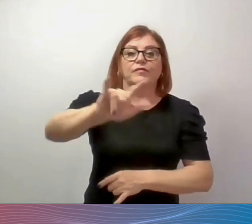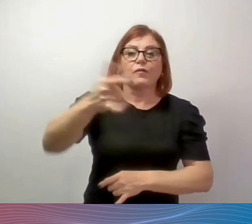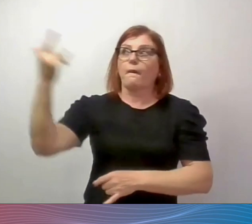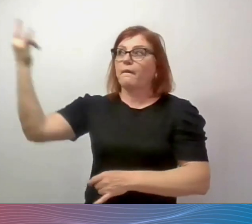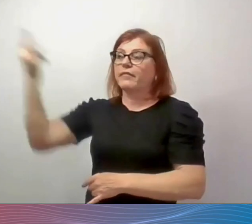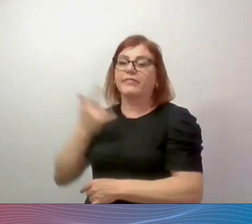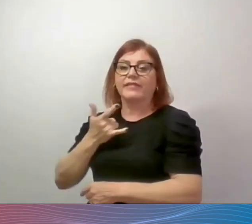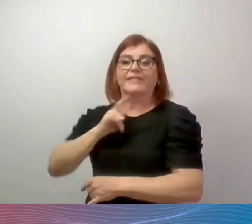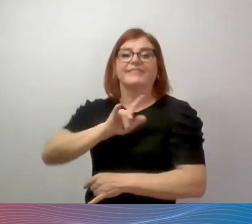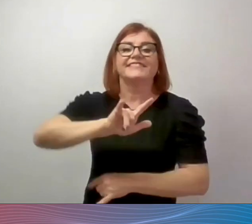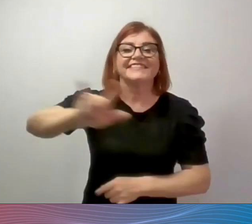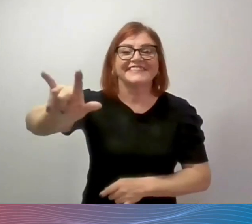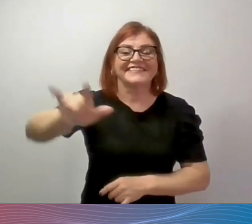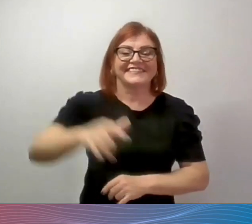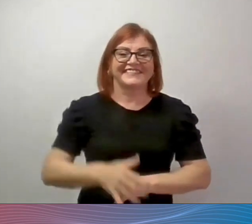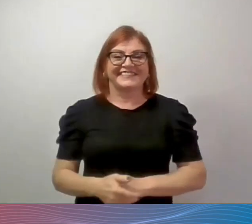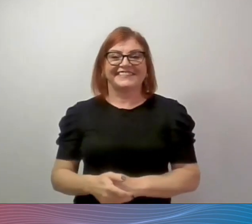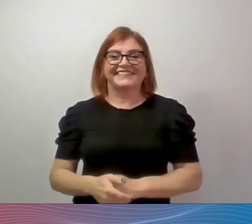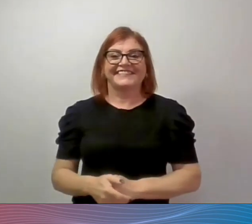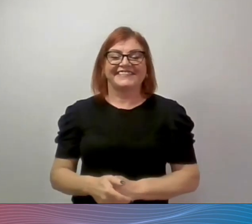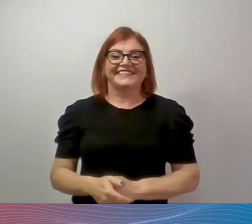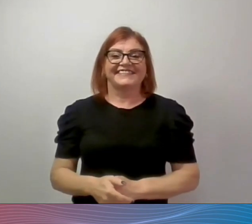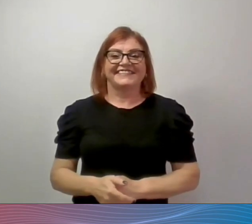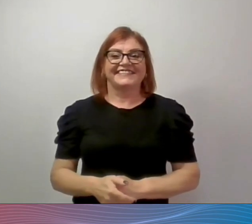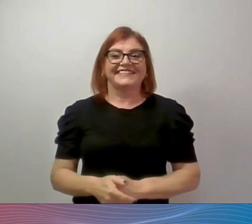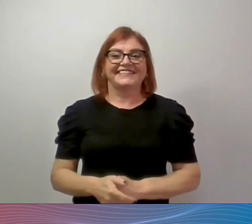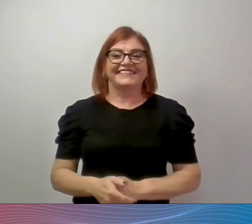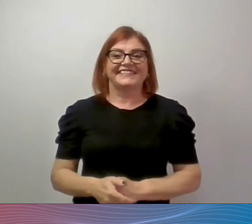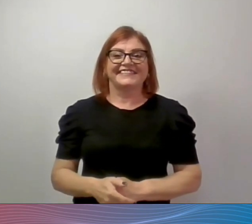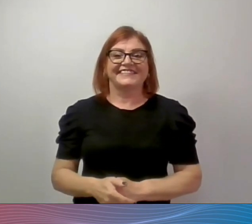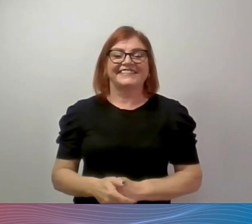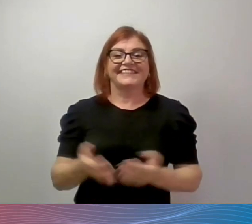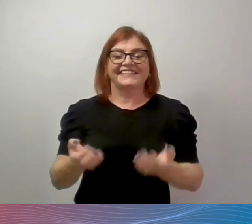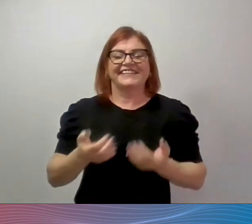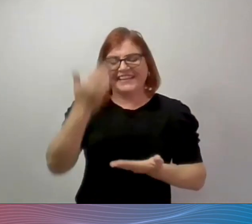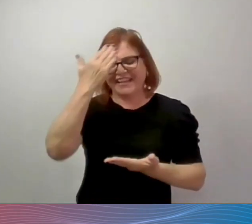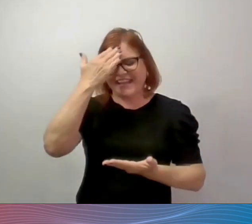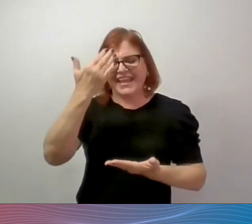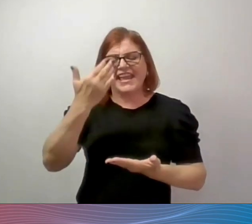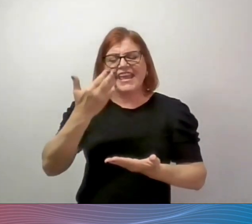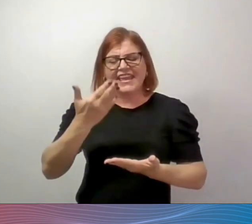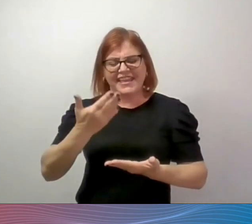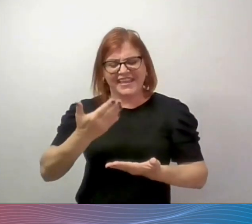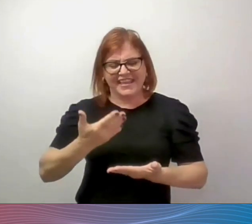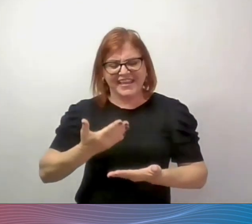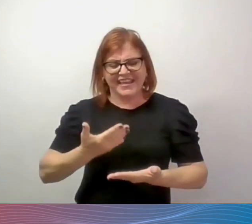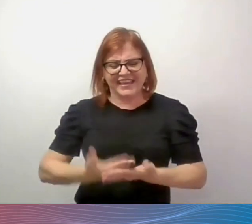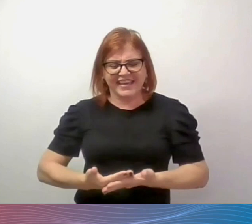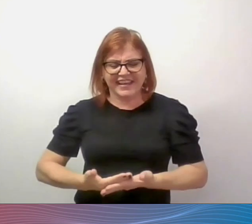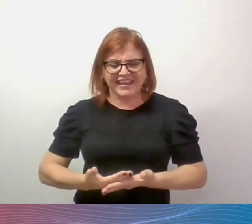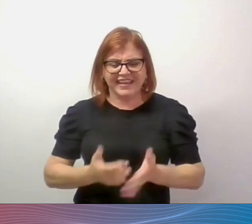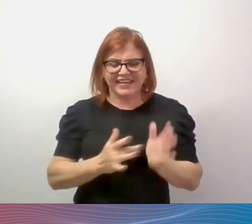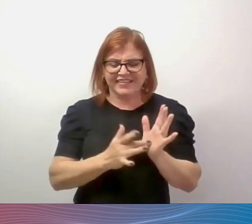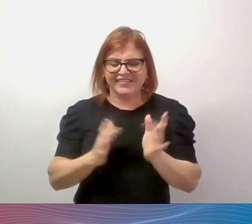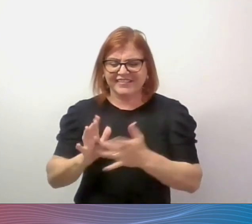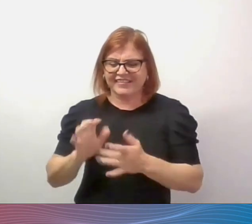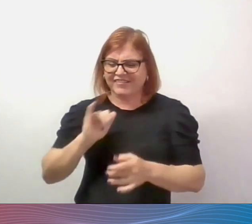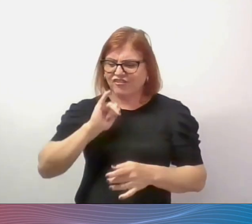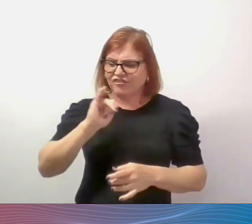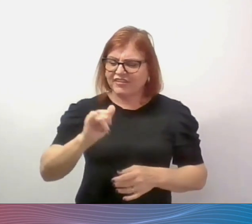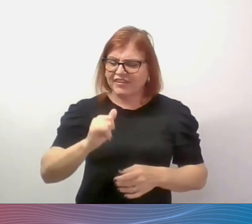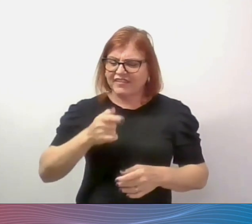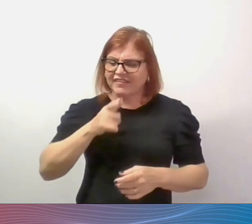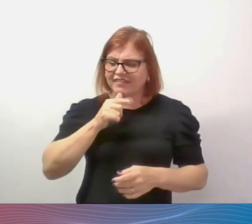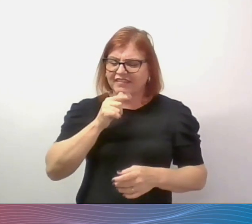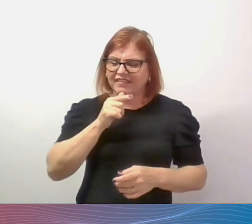these givers. Jesus diz: quem crer em mim, do seu interior fluirão rios de água viva. He said that those who believe